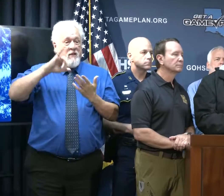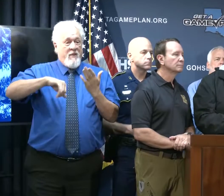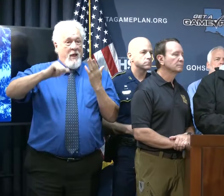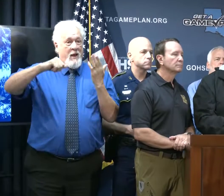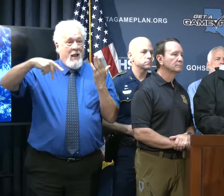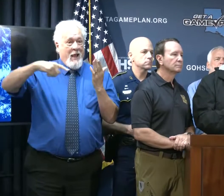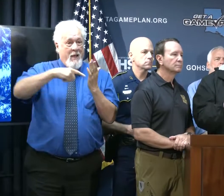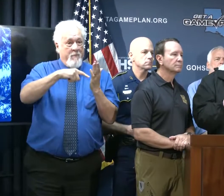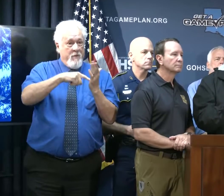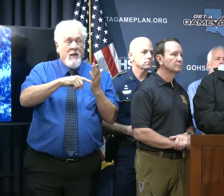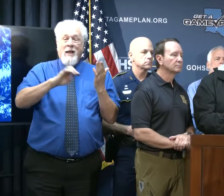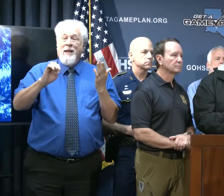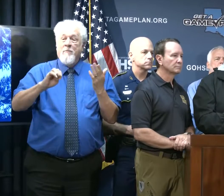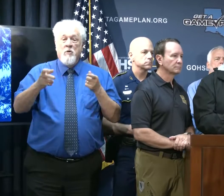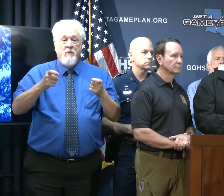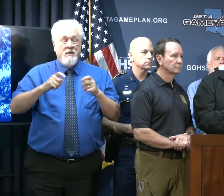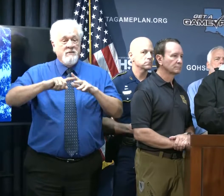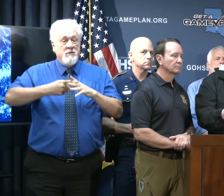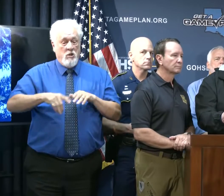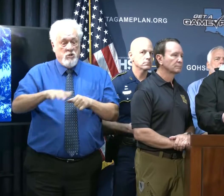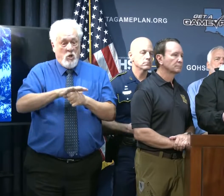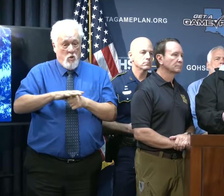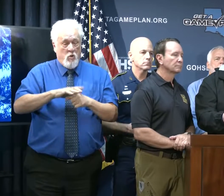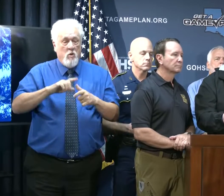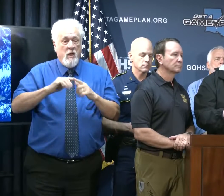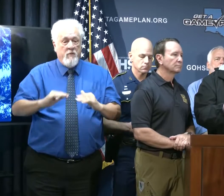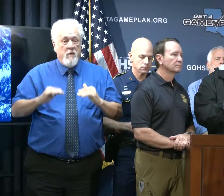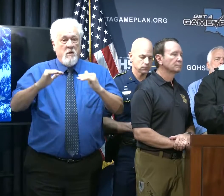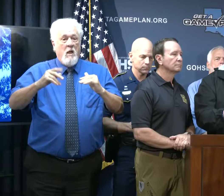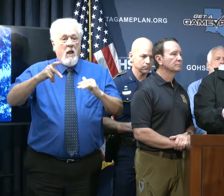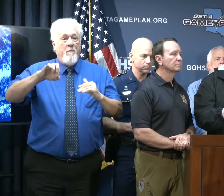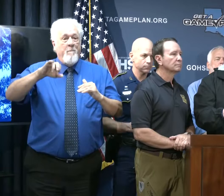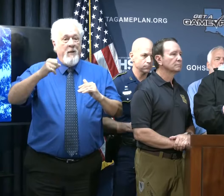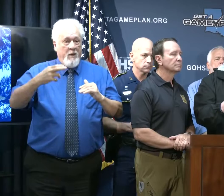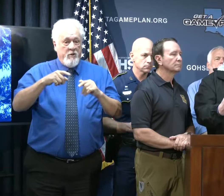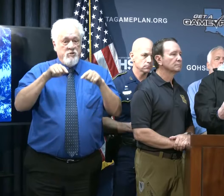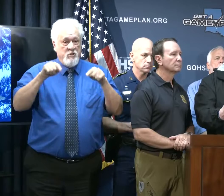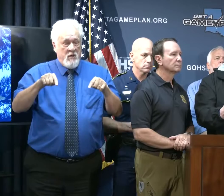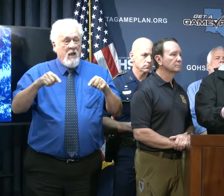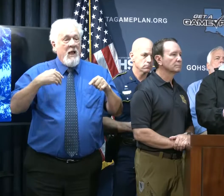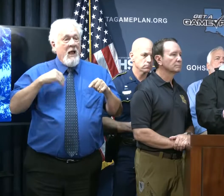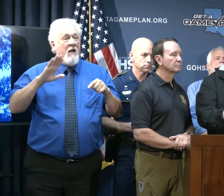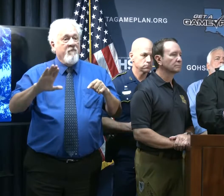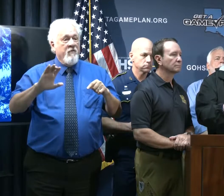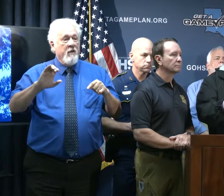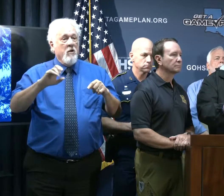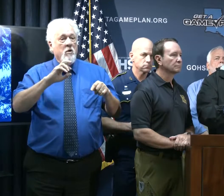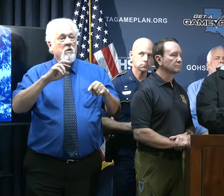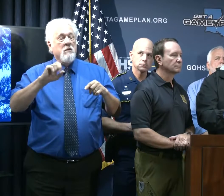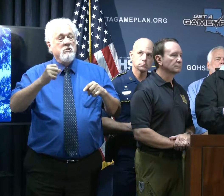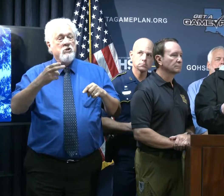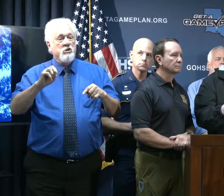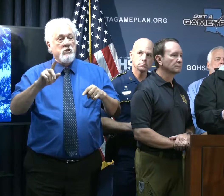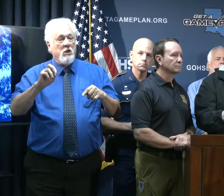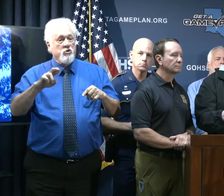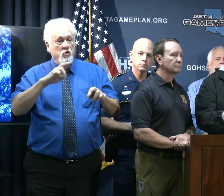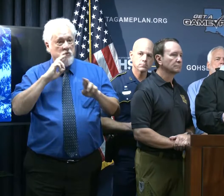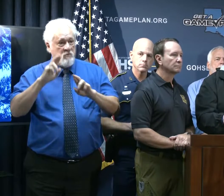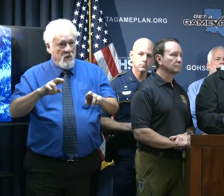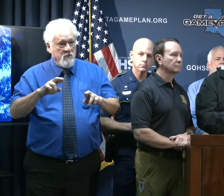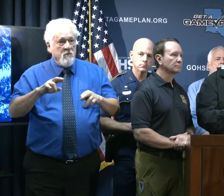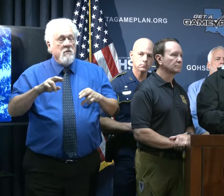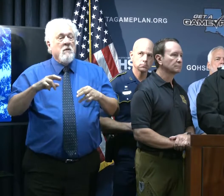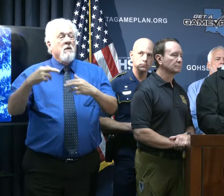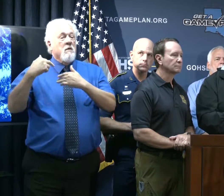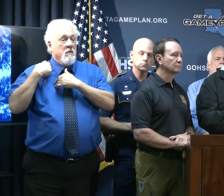All emergency management starts at that local level, then goes to the parish level, where the parishes have their shelters responsible in there. And then there's a state